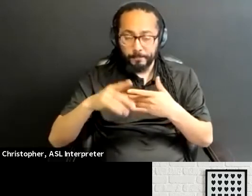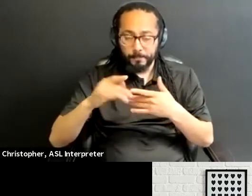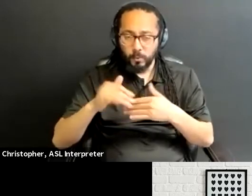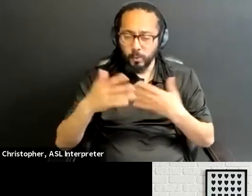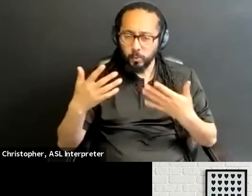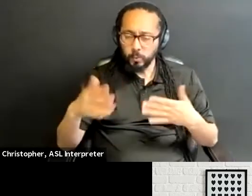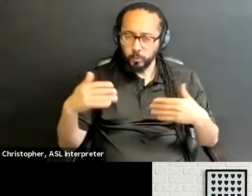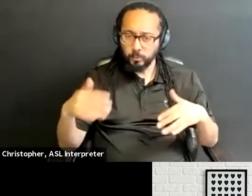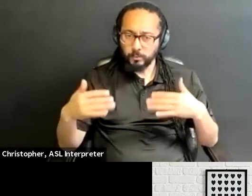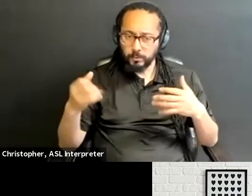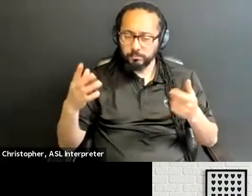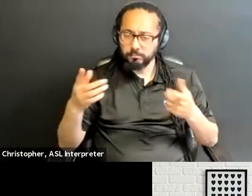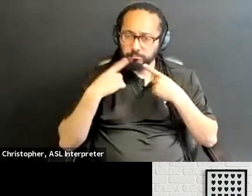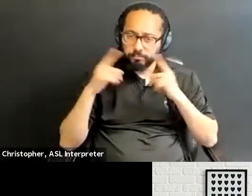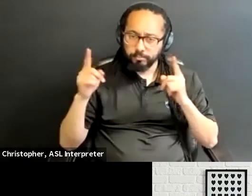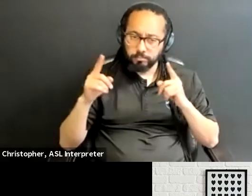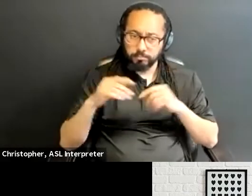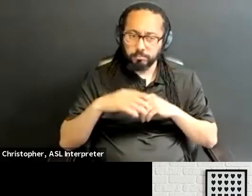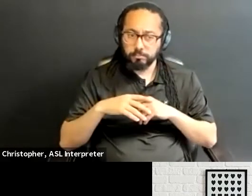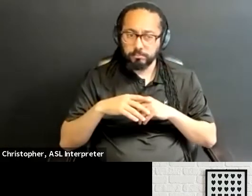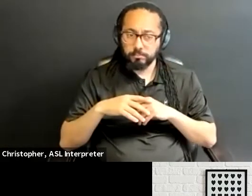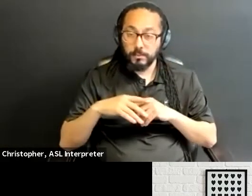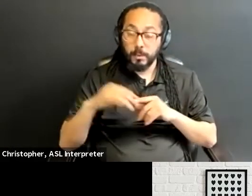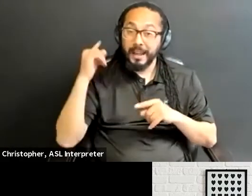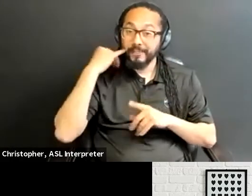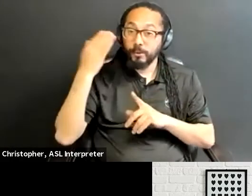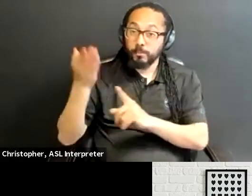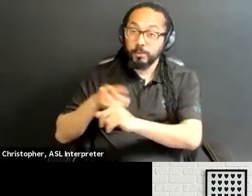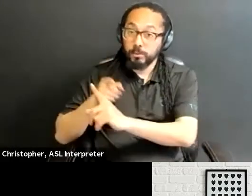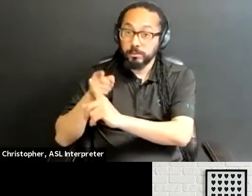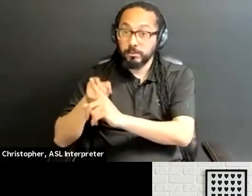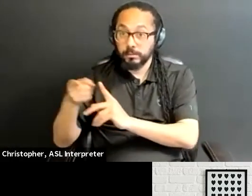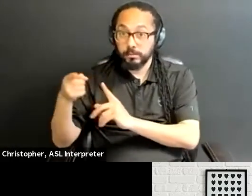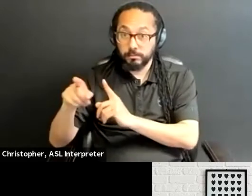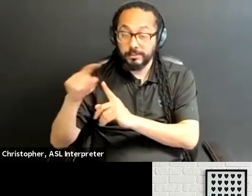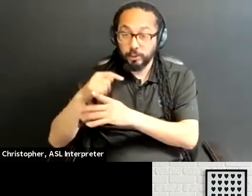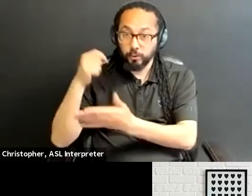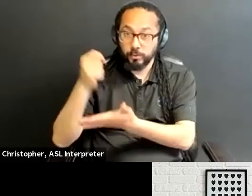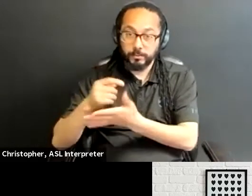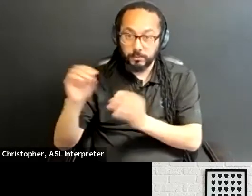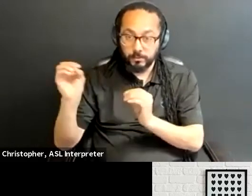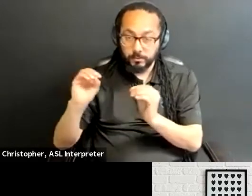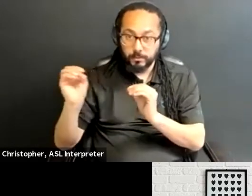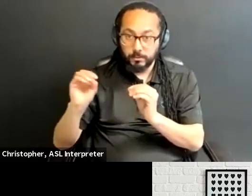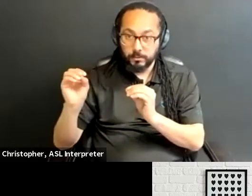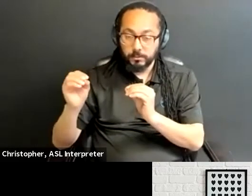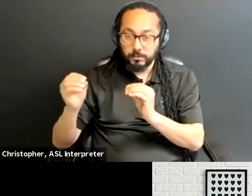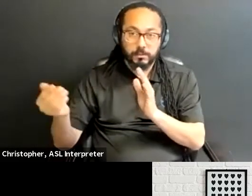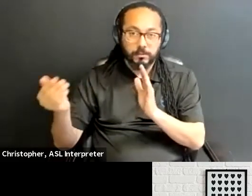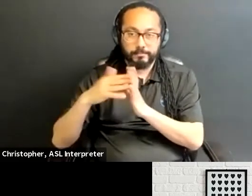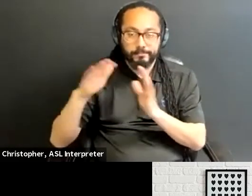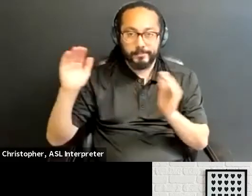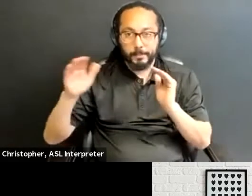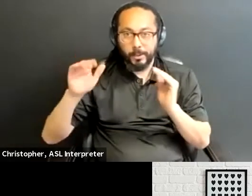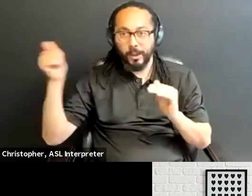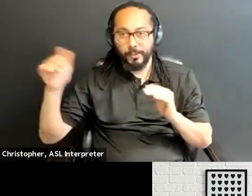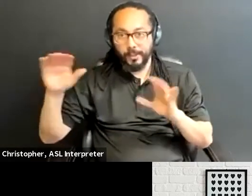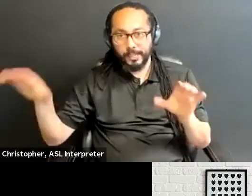the recidivism rate, if they get no treatment at all, isn't particularly high compared to other